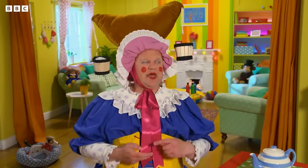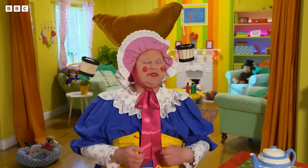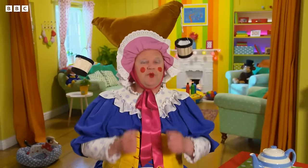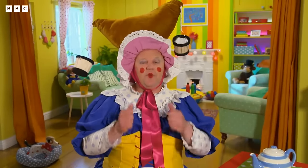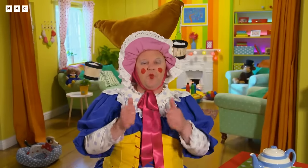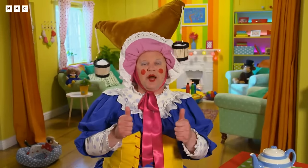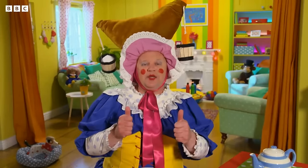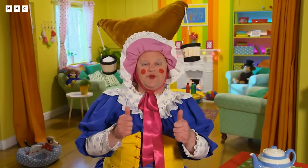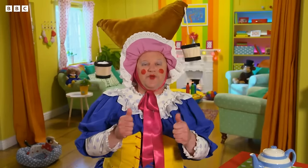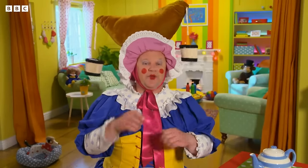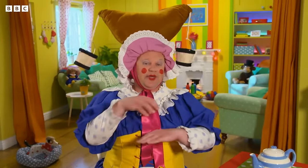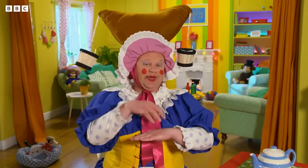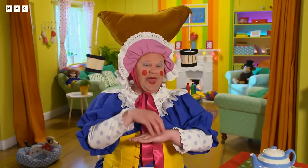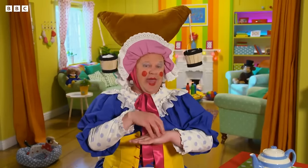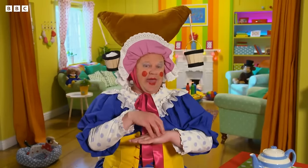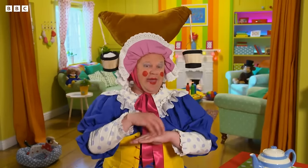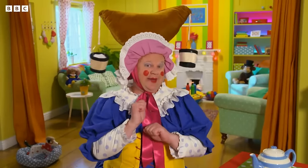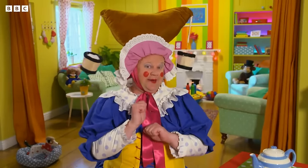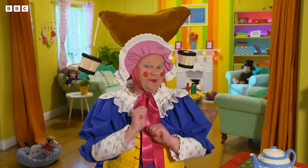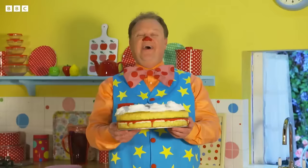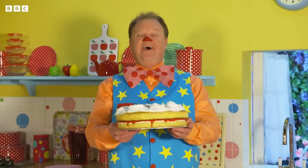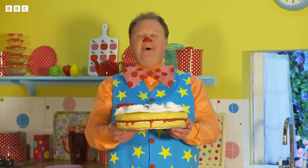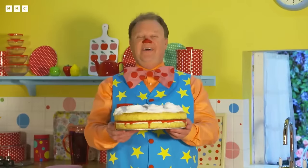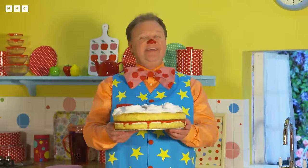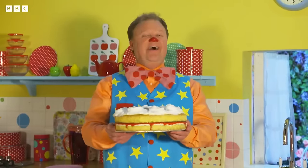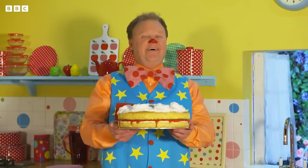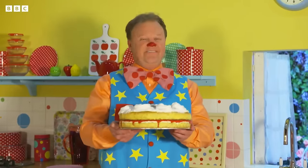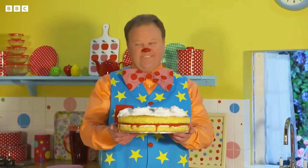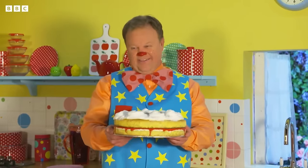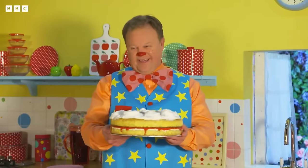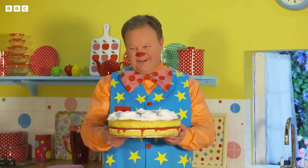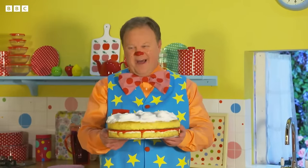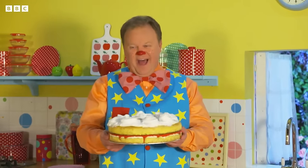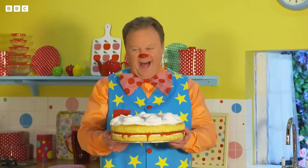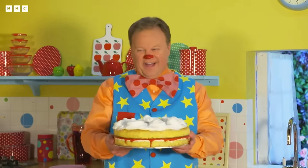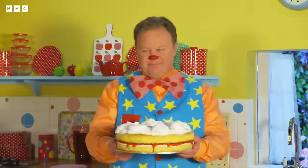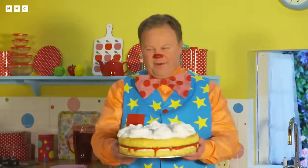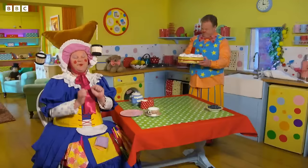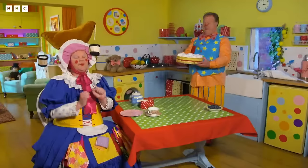that's a wonderful cake! Oh, you're welcome, Aunt Polly!